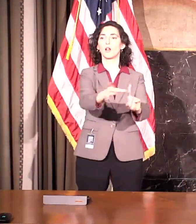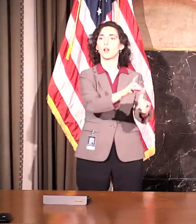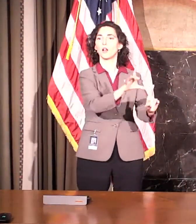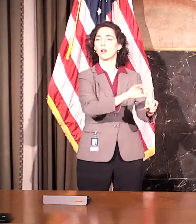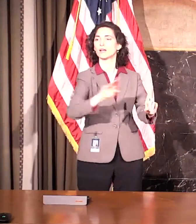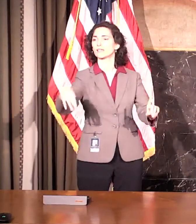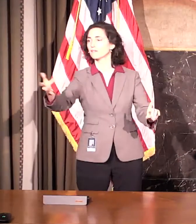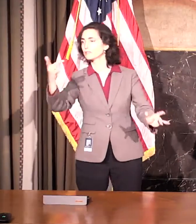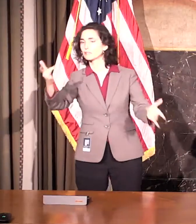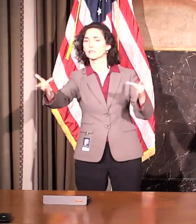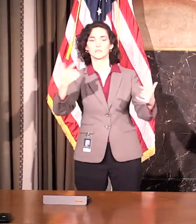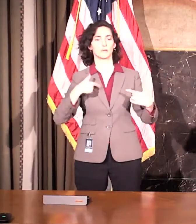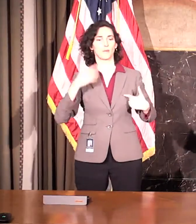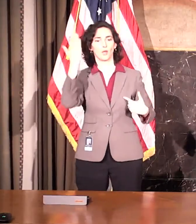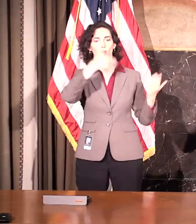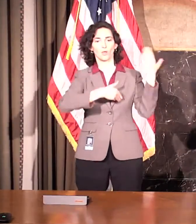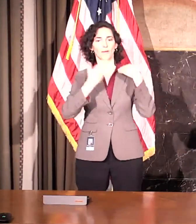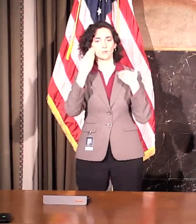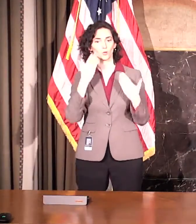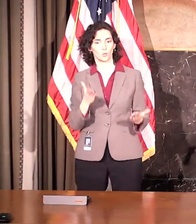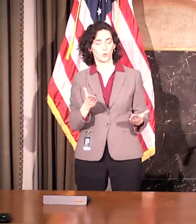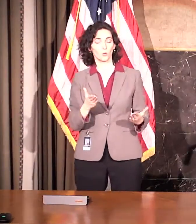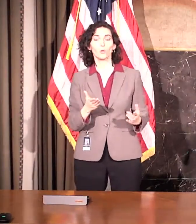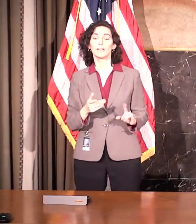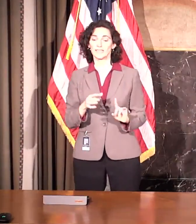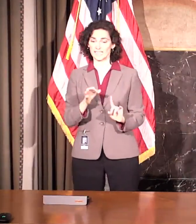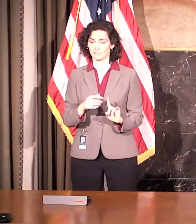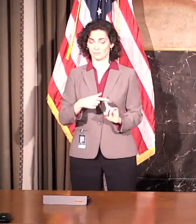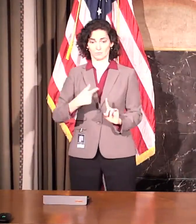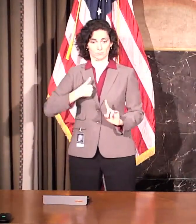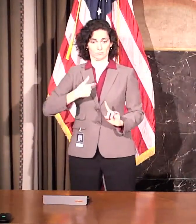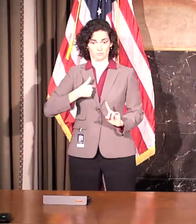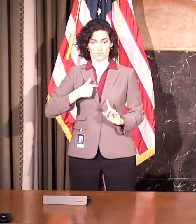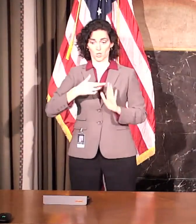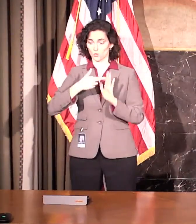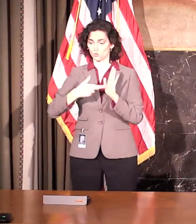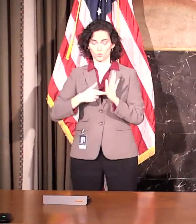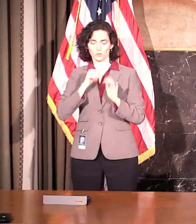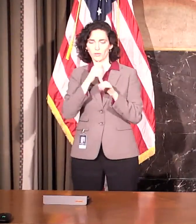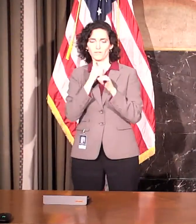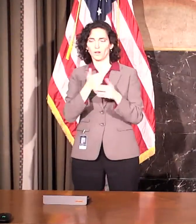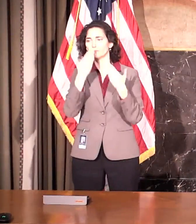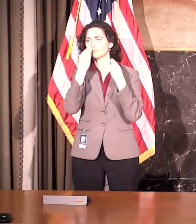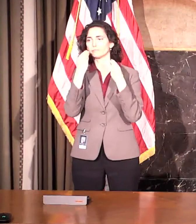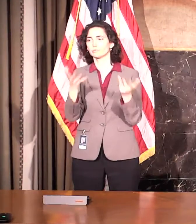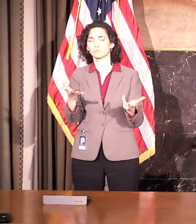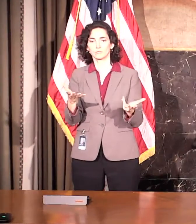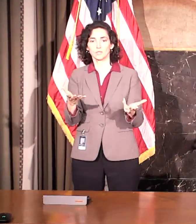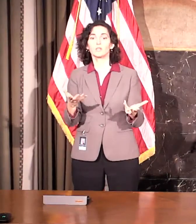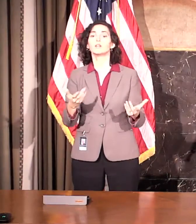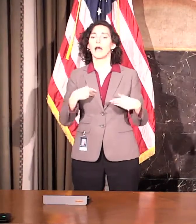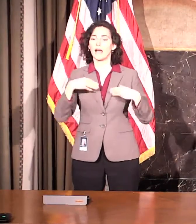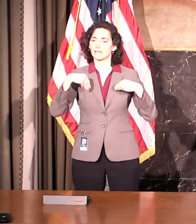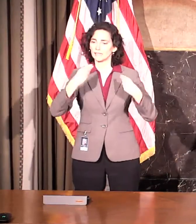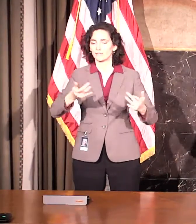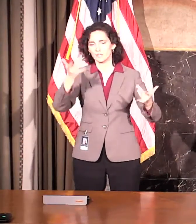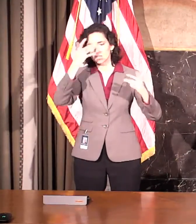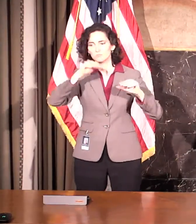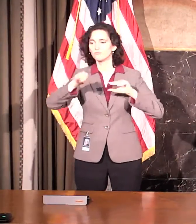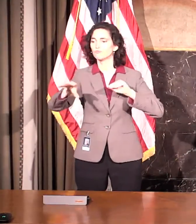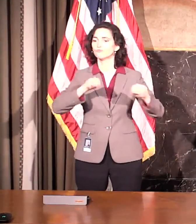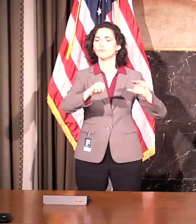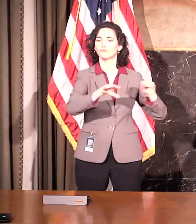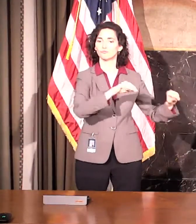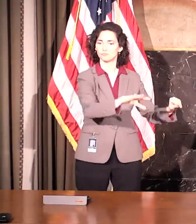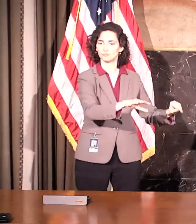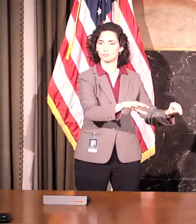others, especially if they are not adhering to the mitigation measures that we've been calling for many months now. And these are